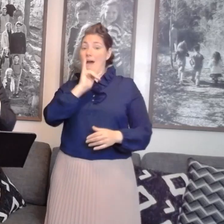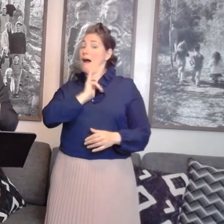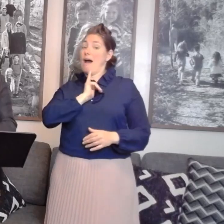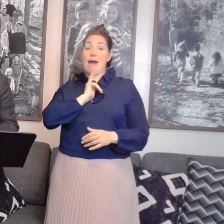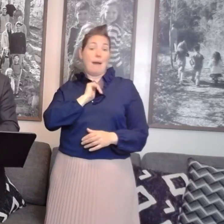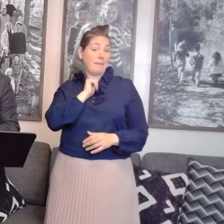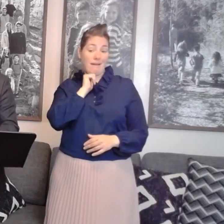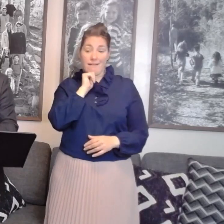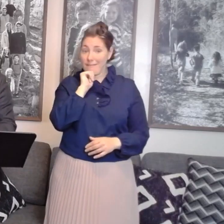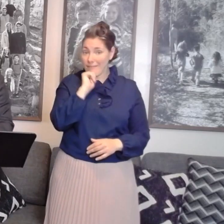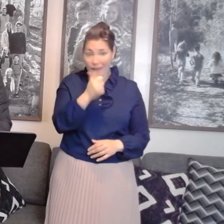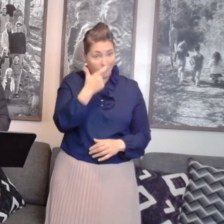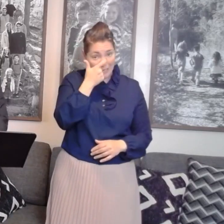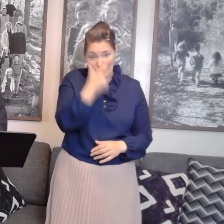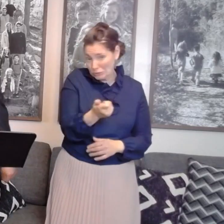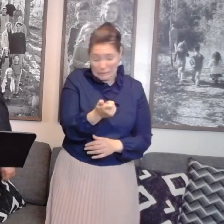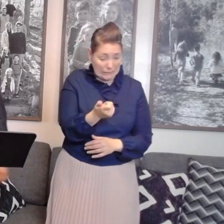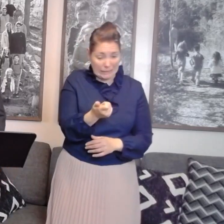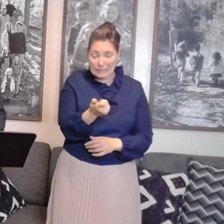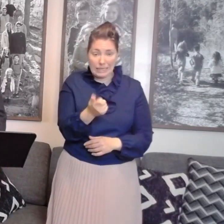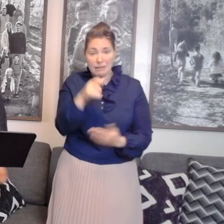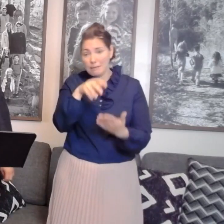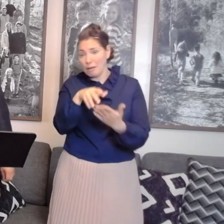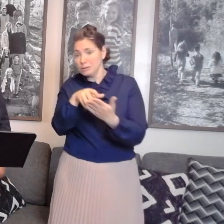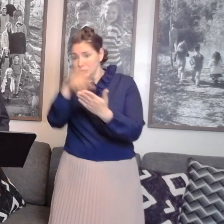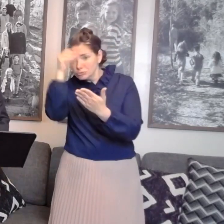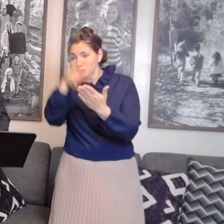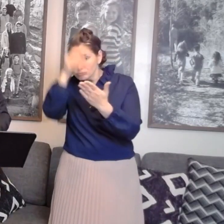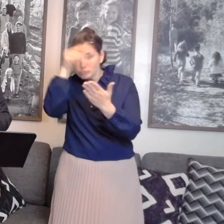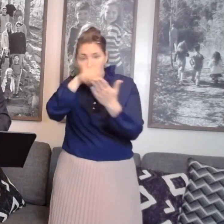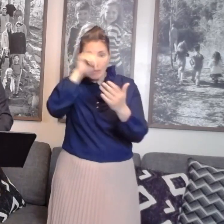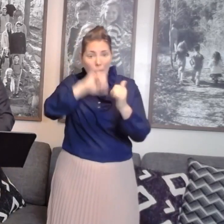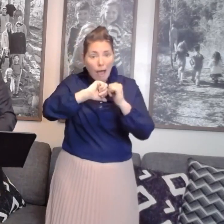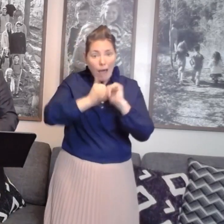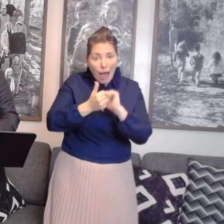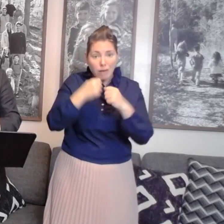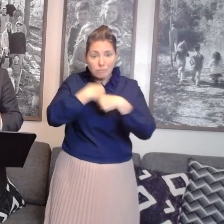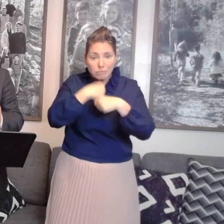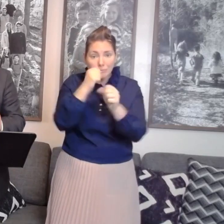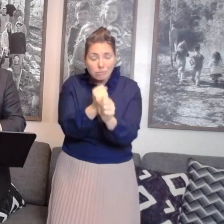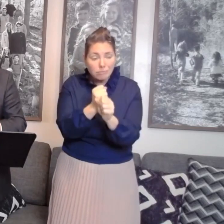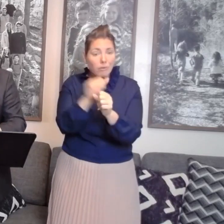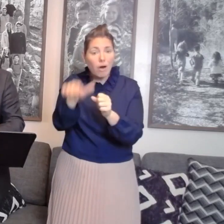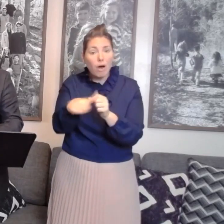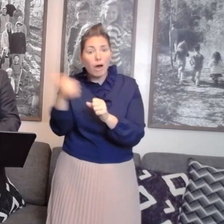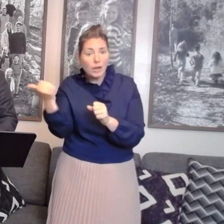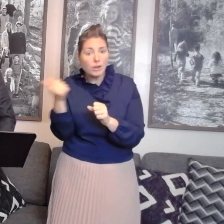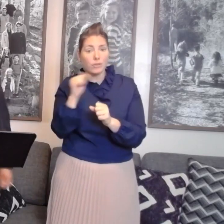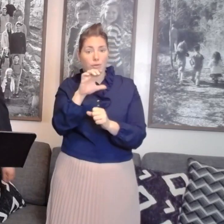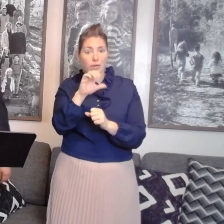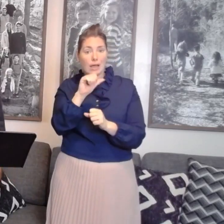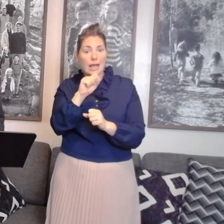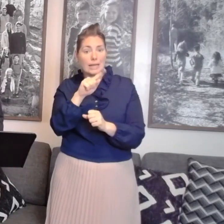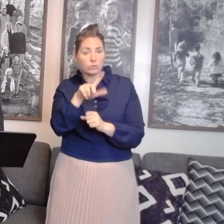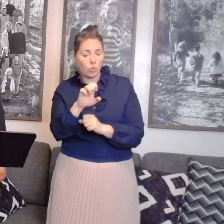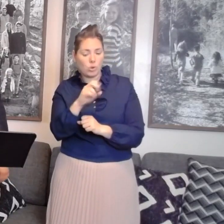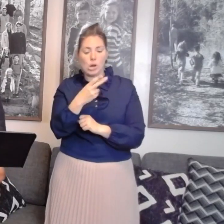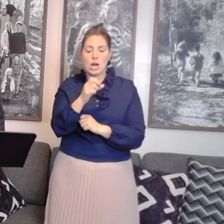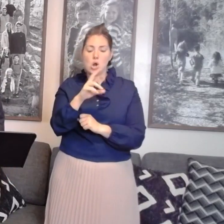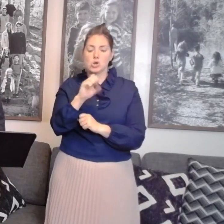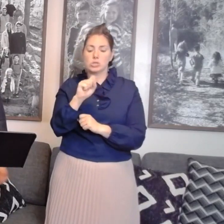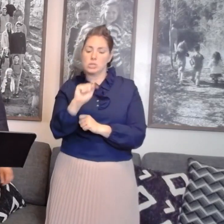not interested in learning how to build another Hearst Castle. I'm